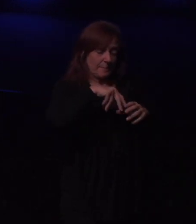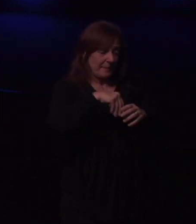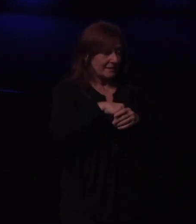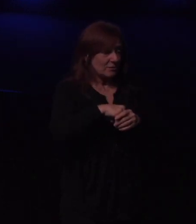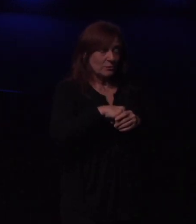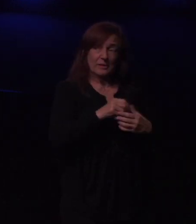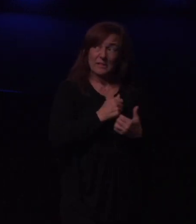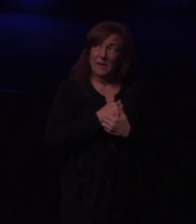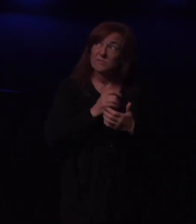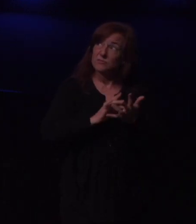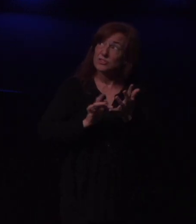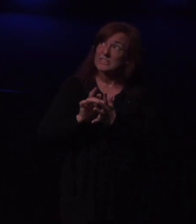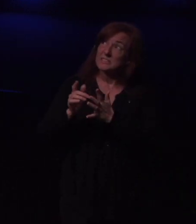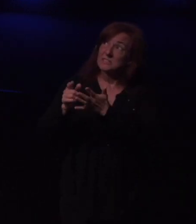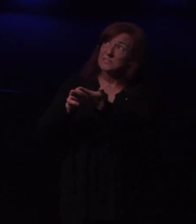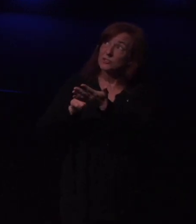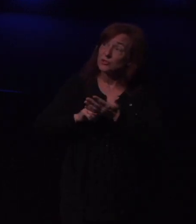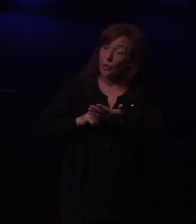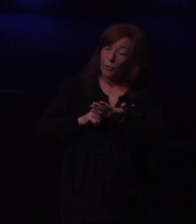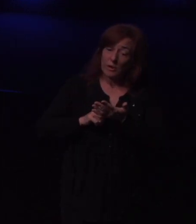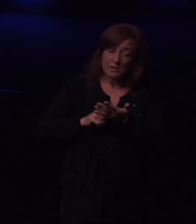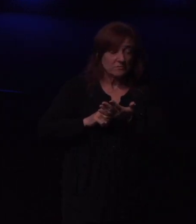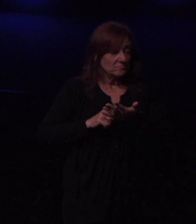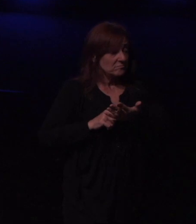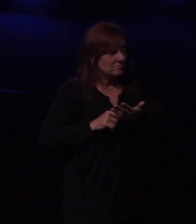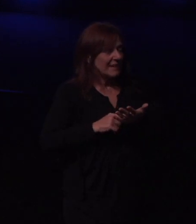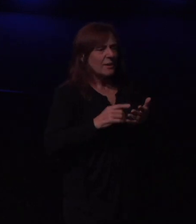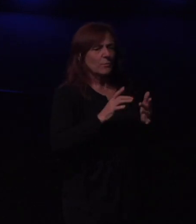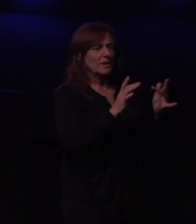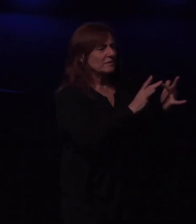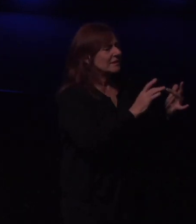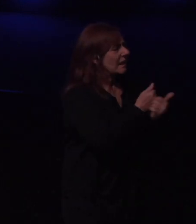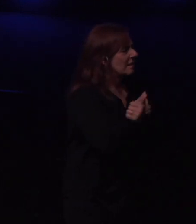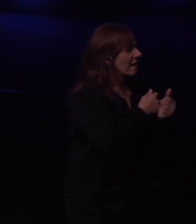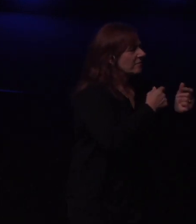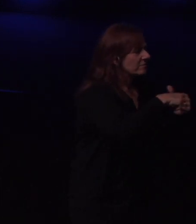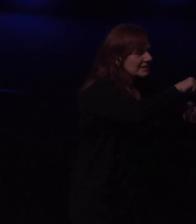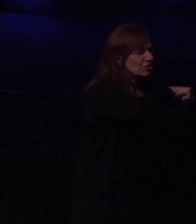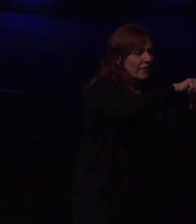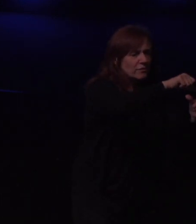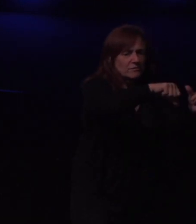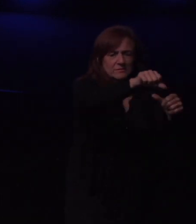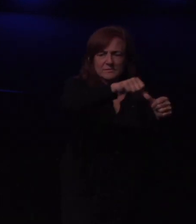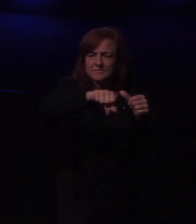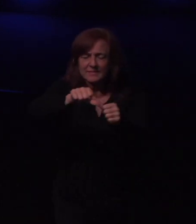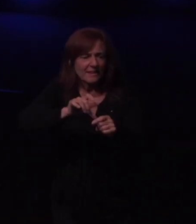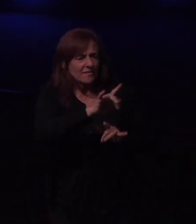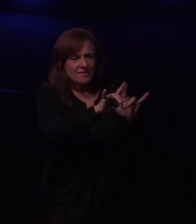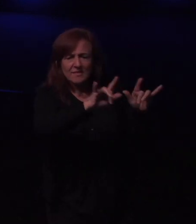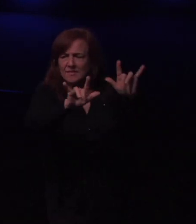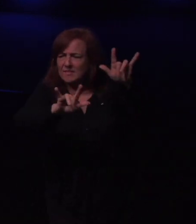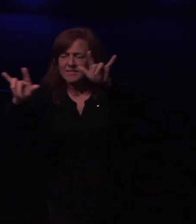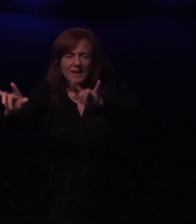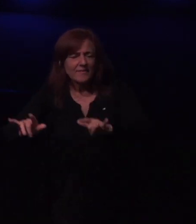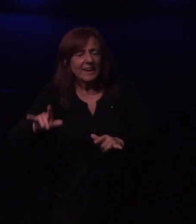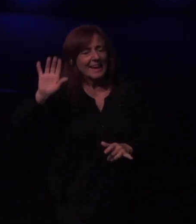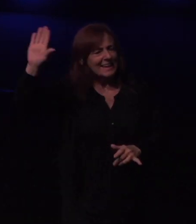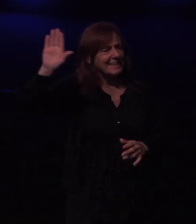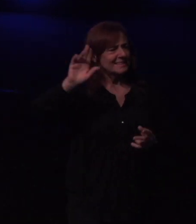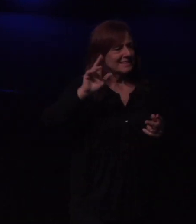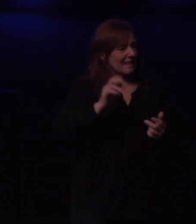that Jesus has already shown us, as we try to reach out and love one another, his love is perfected in